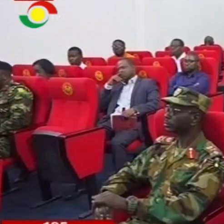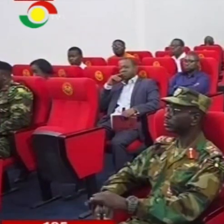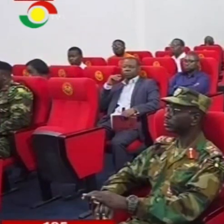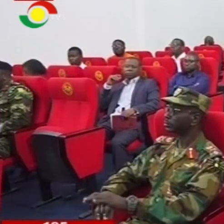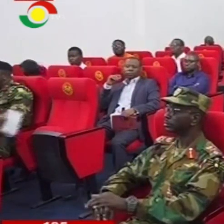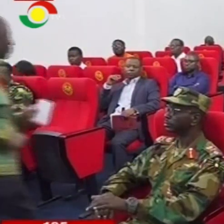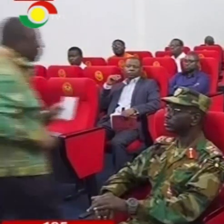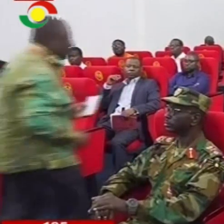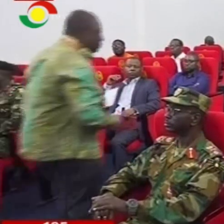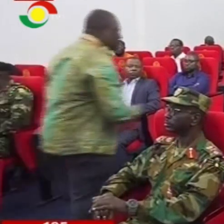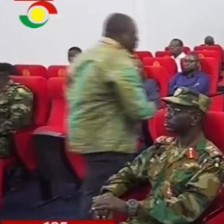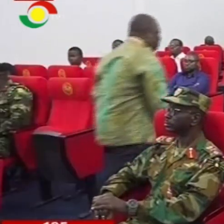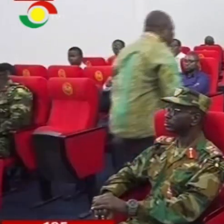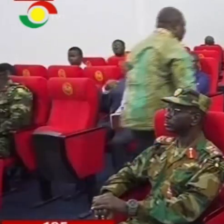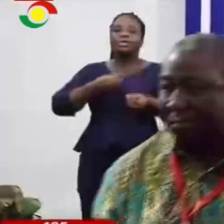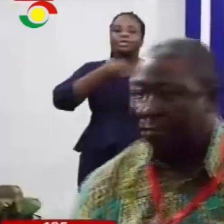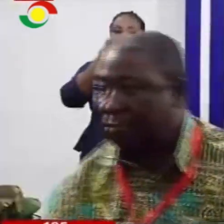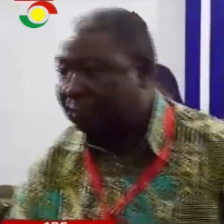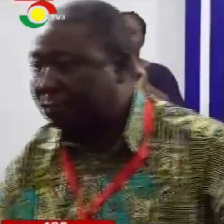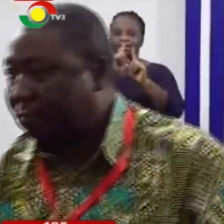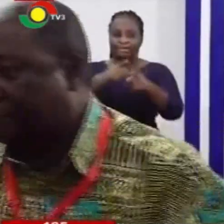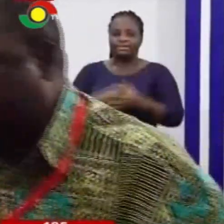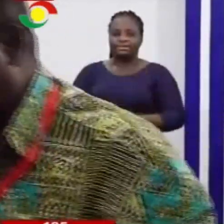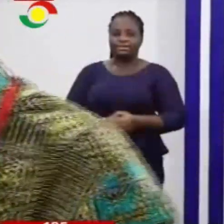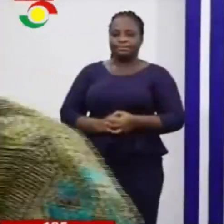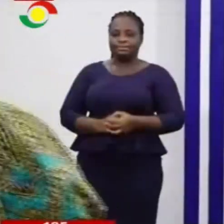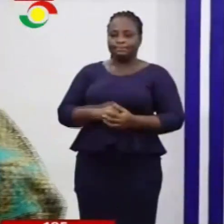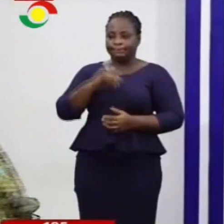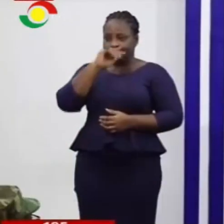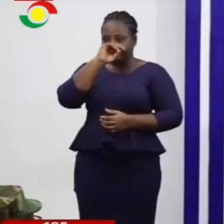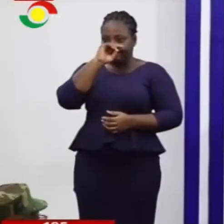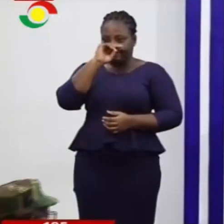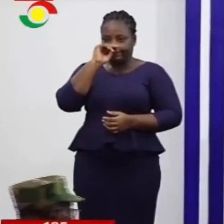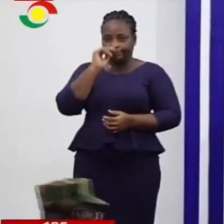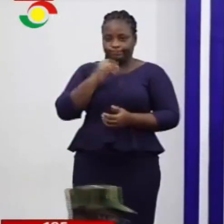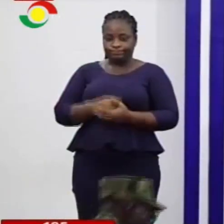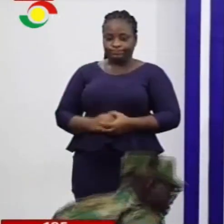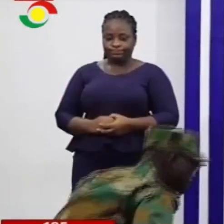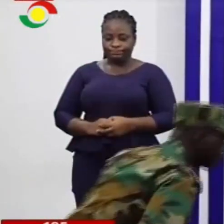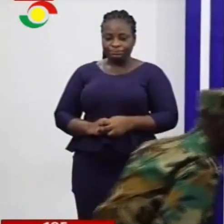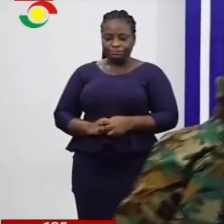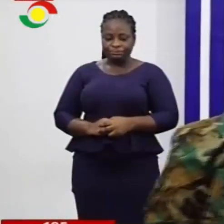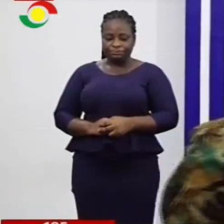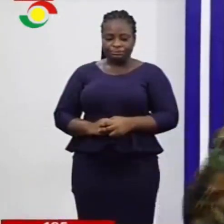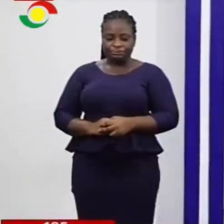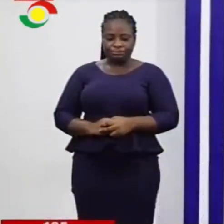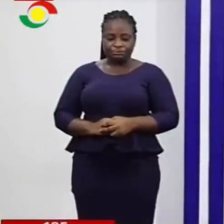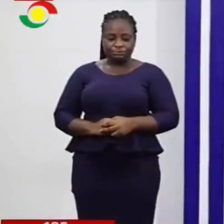it when he checks how many tests they've done so far in all, out of which 195. Brigadier General, please join us.